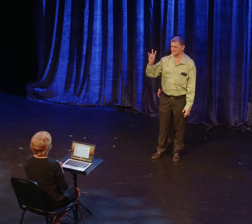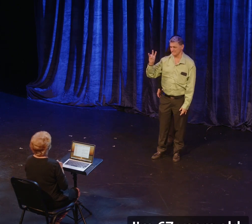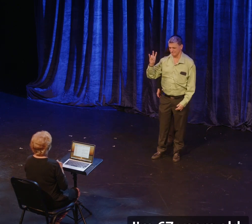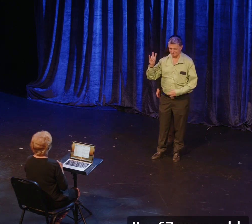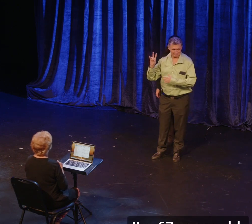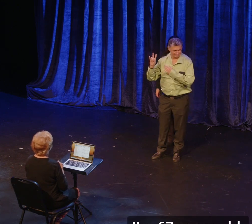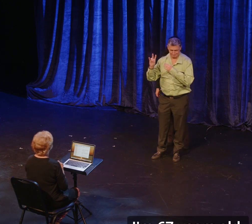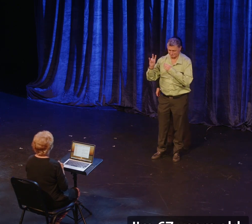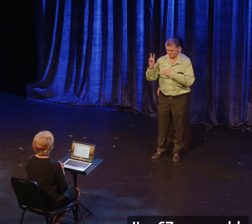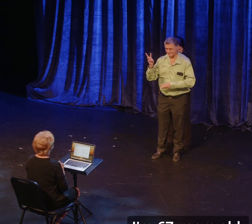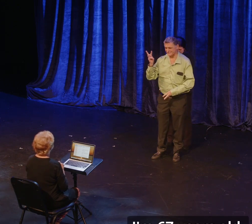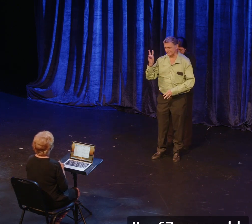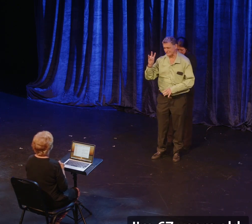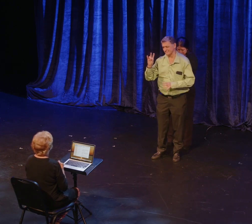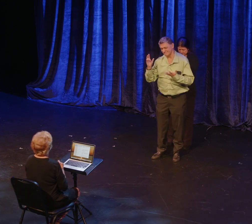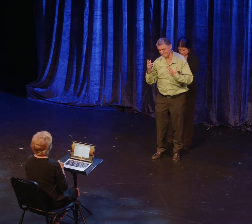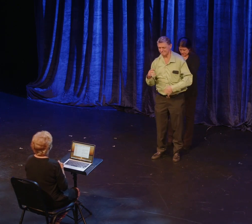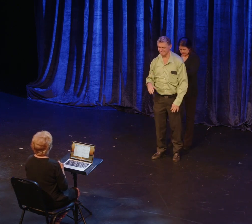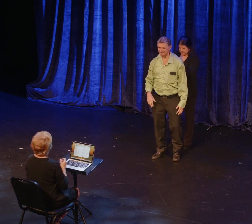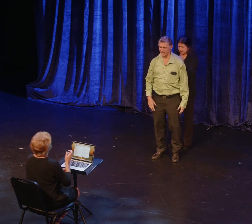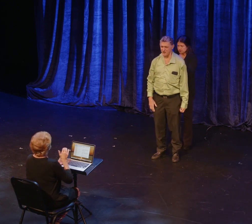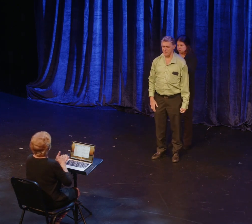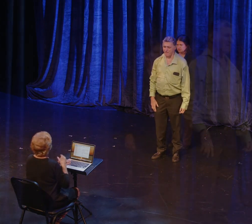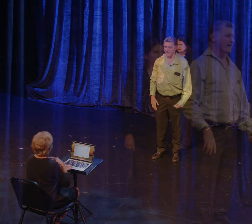I'm 67 years old.